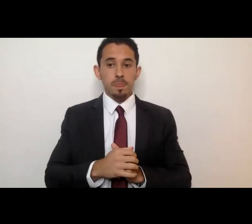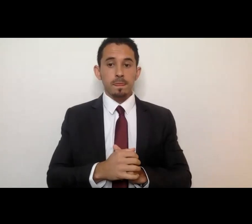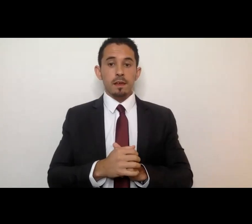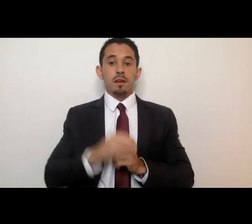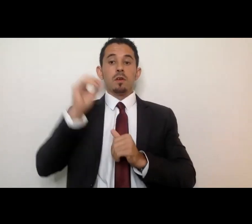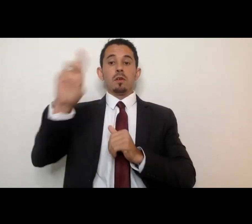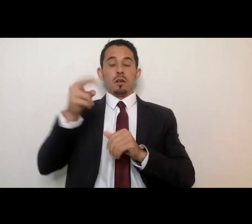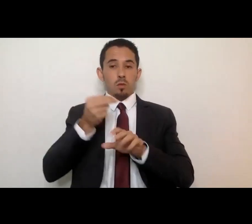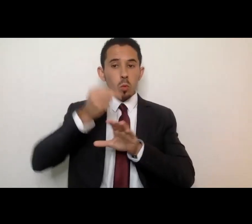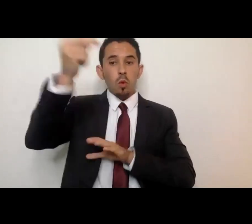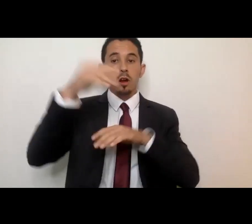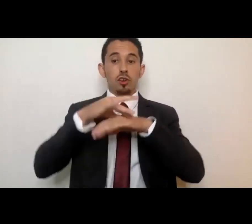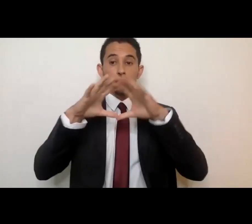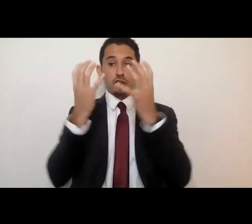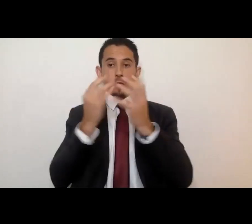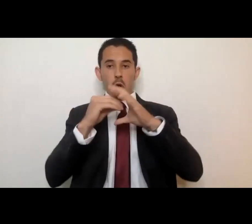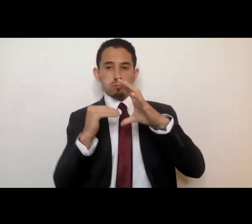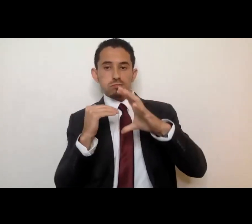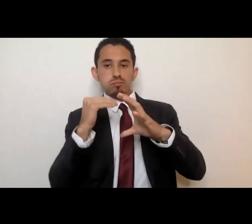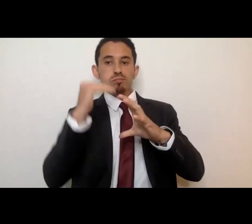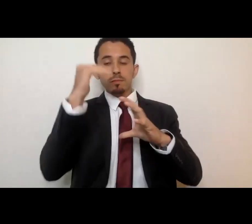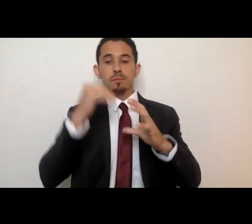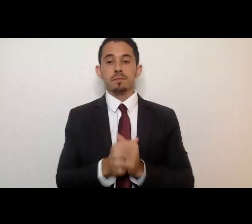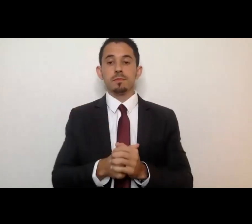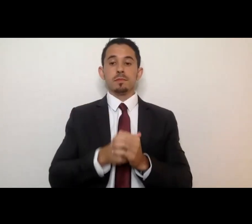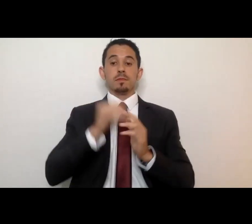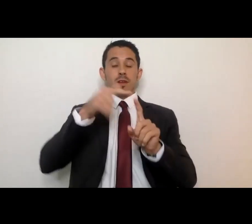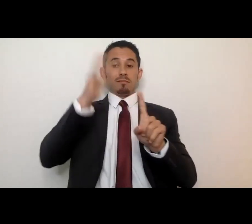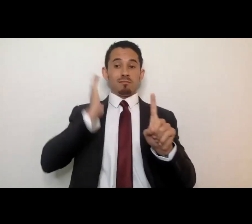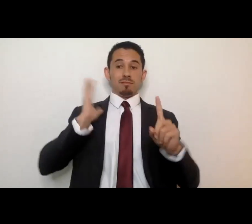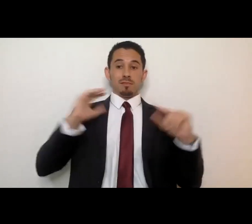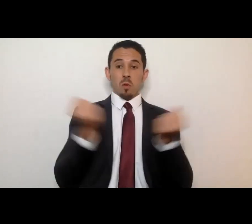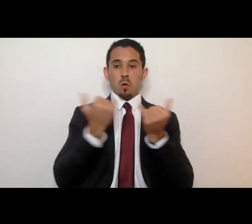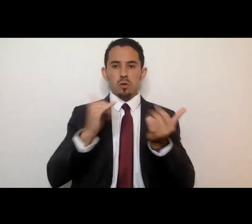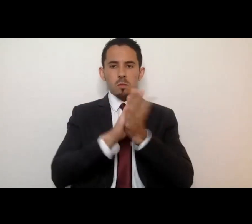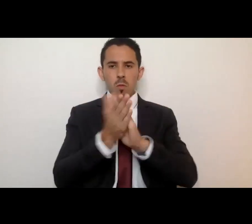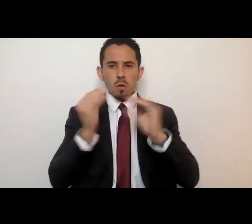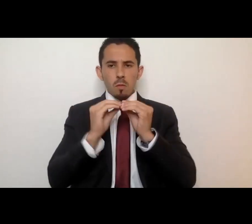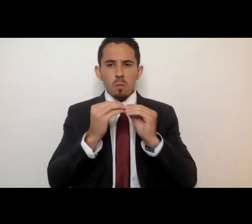higher elevations or northward geographically in the northern hemisphere.